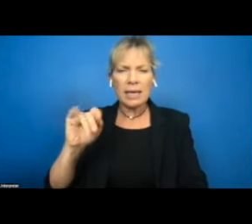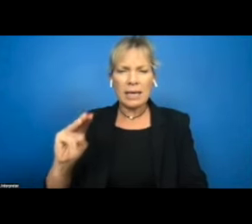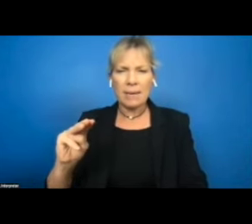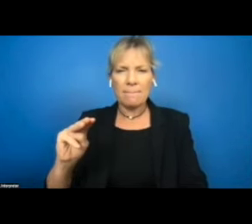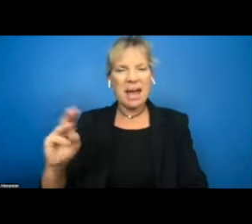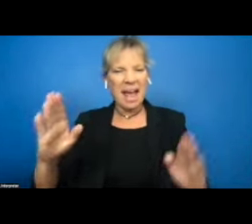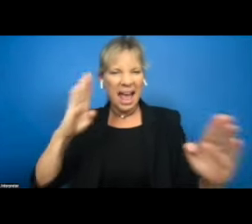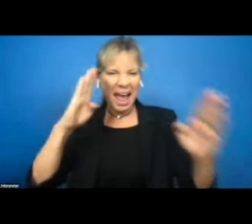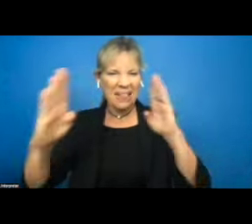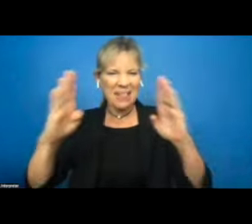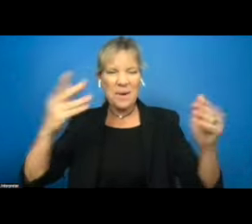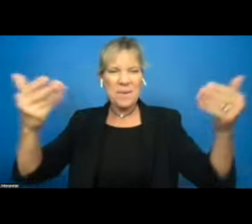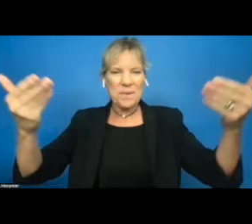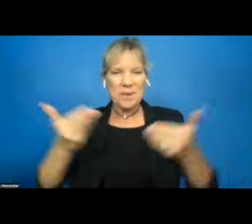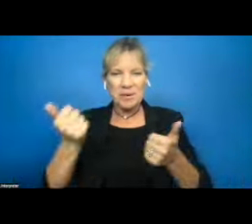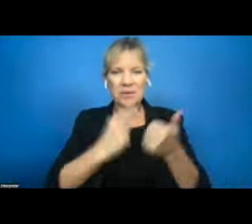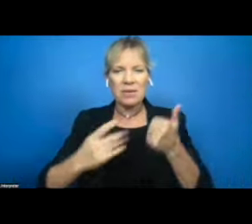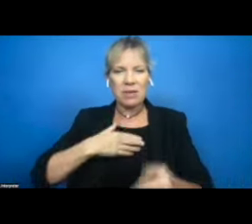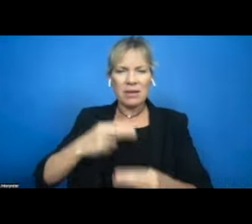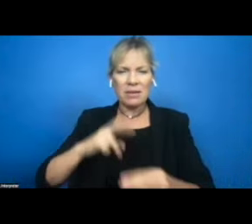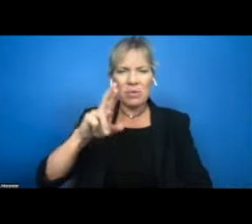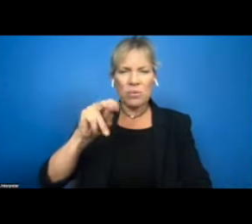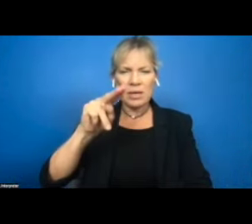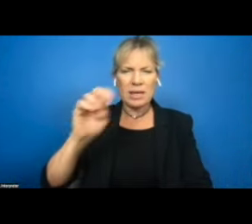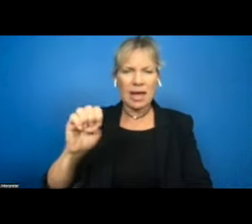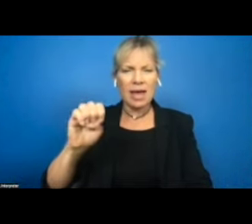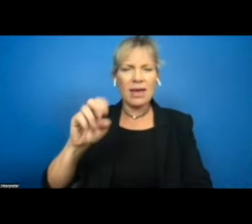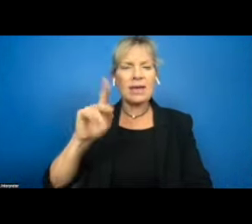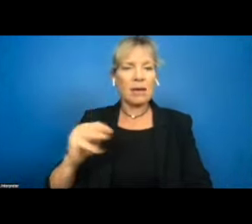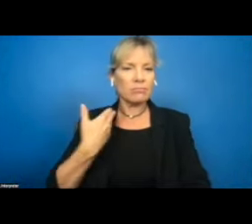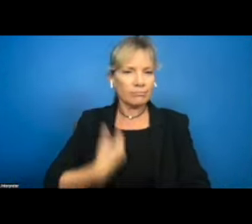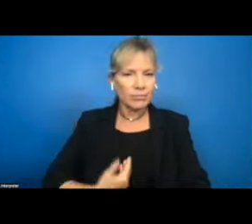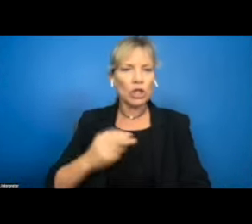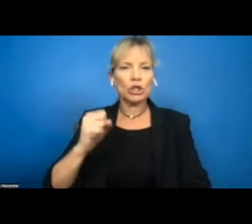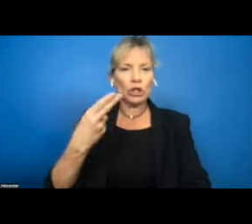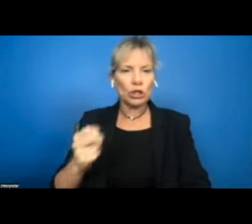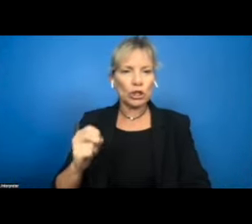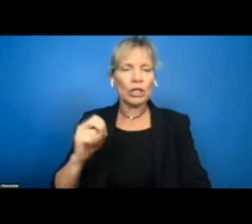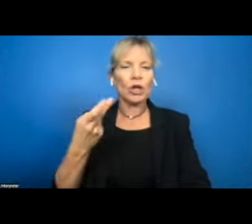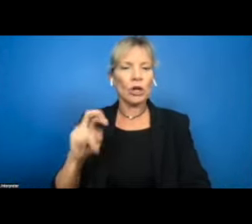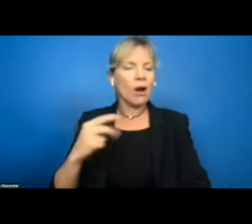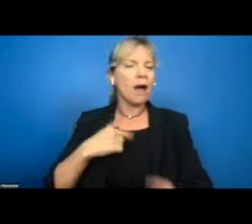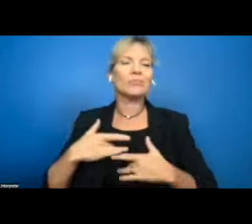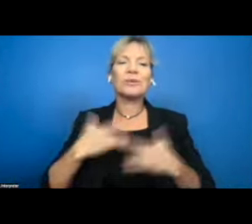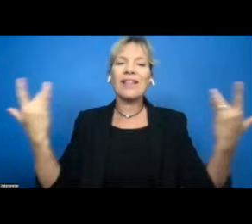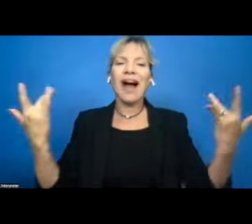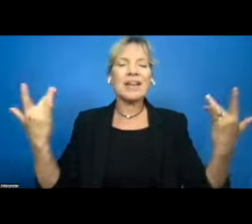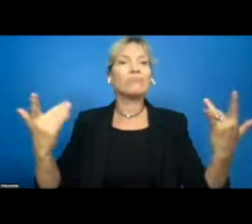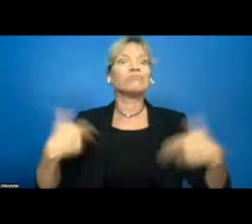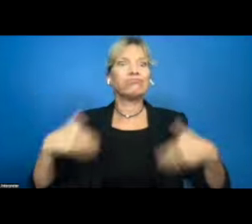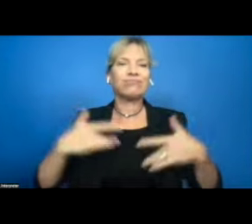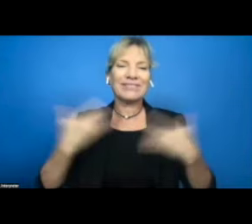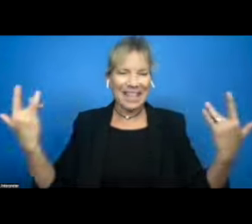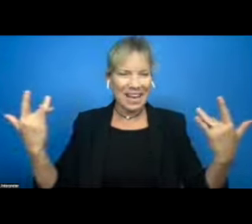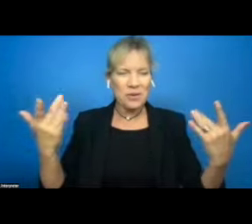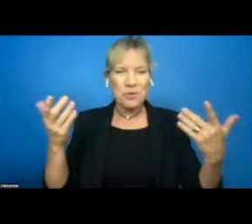Hello and welcome everyone. My name is Renee Kim and my pronouns are she, her, and I am delighted, super delighted to